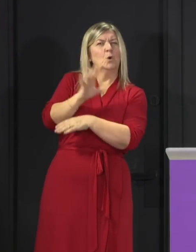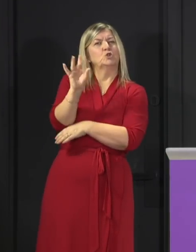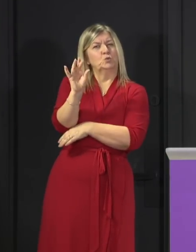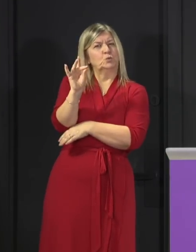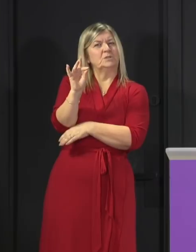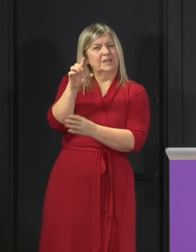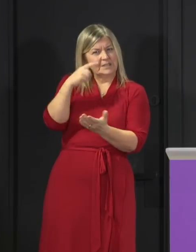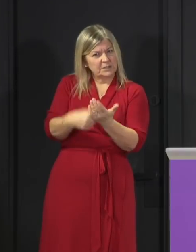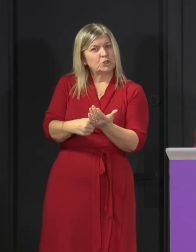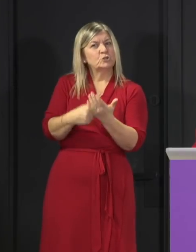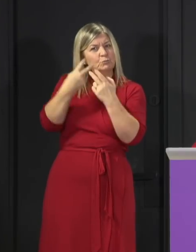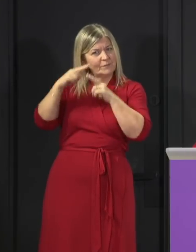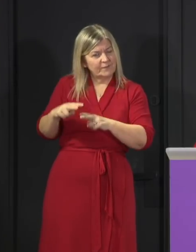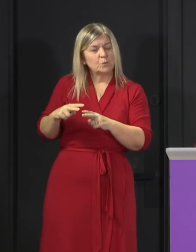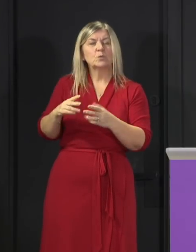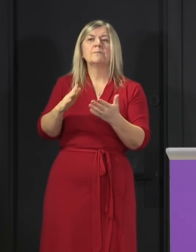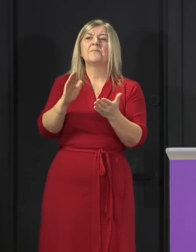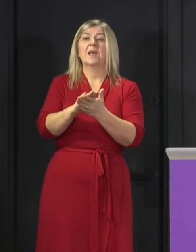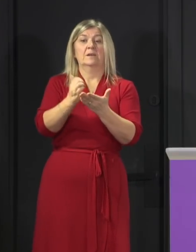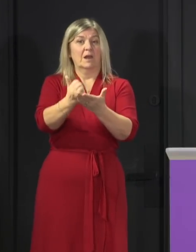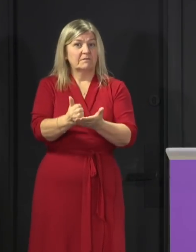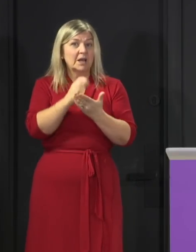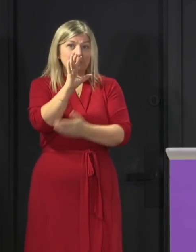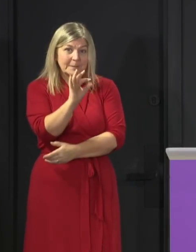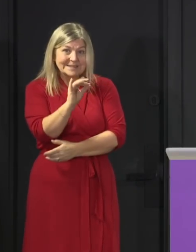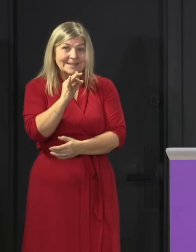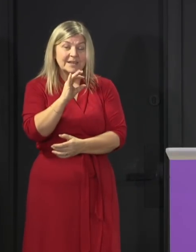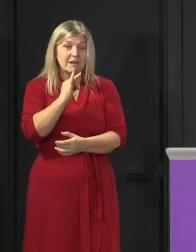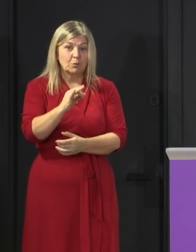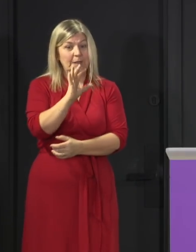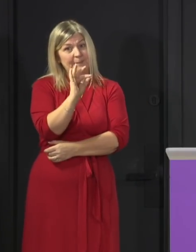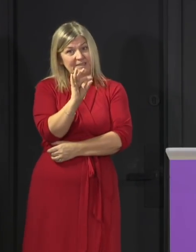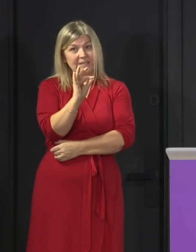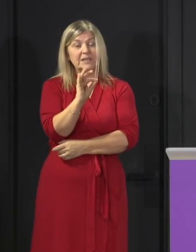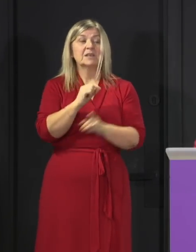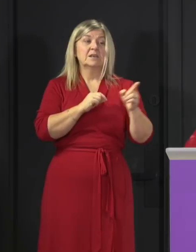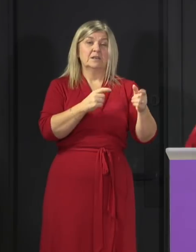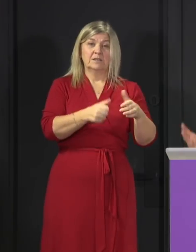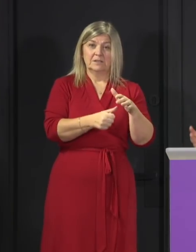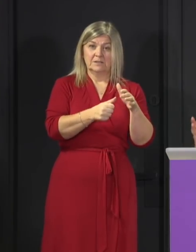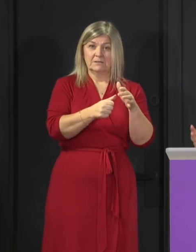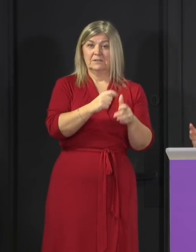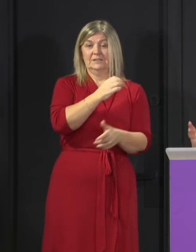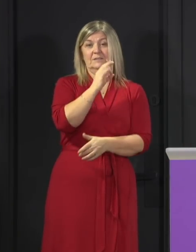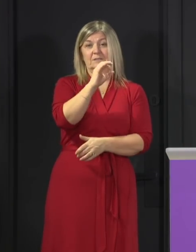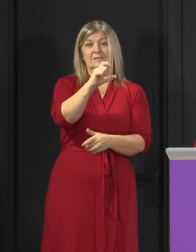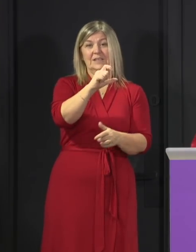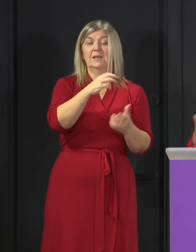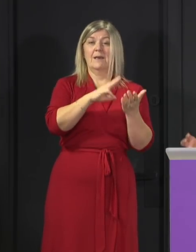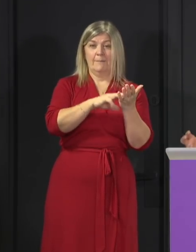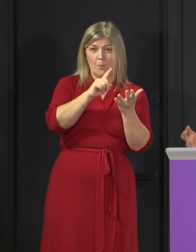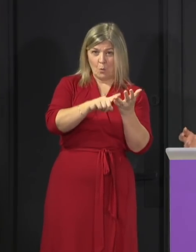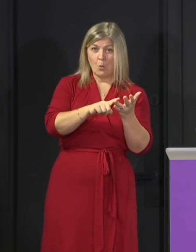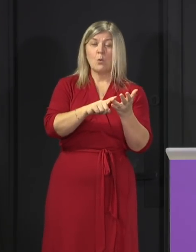advice on a Monday. The Chief Medical Officer will consider that with the National Clinical Director. It then goes through what we call a